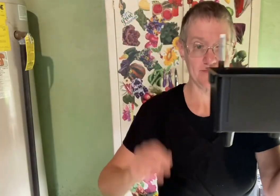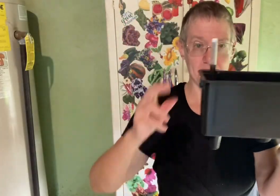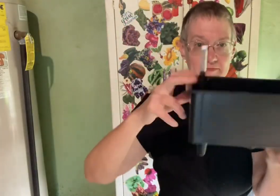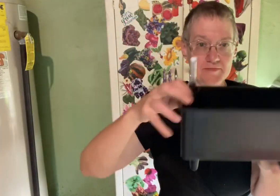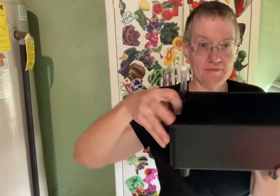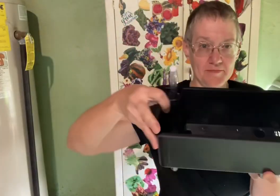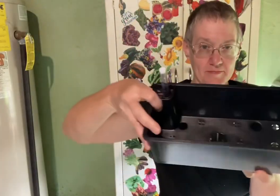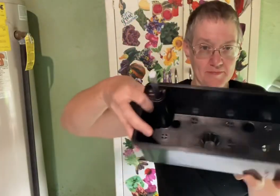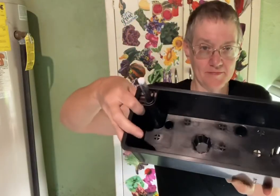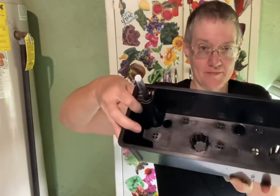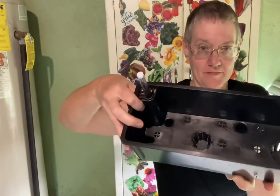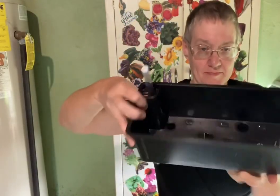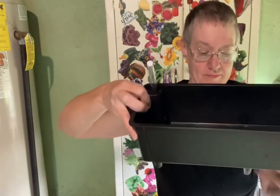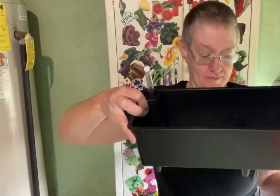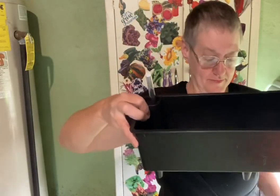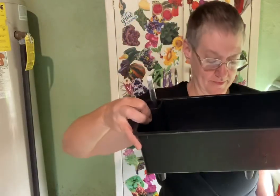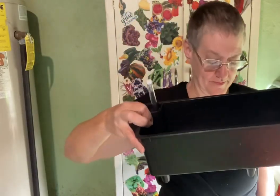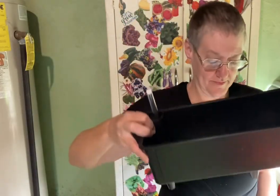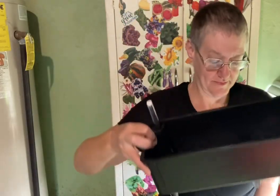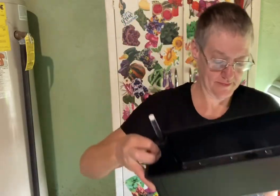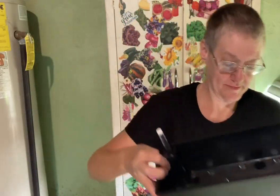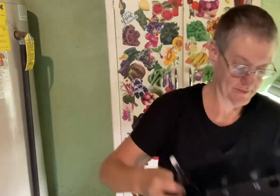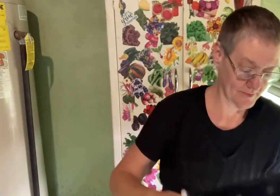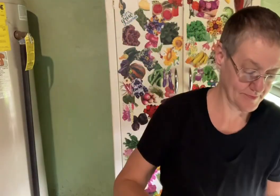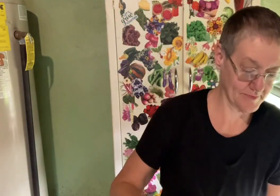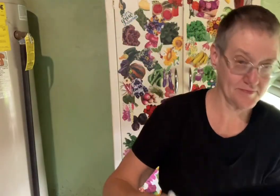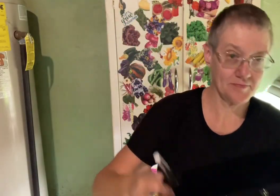Here's what we're going to be using.